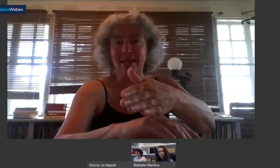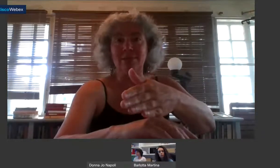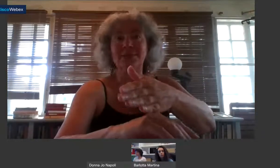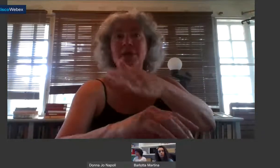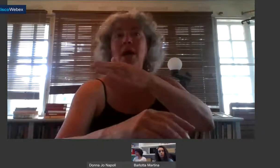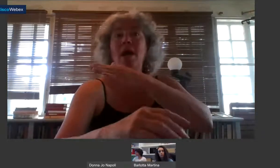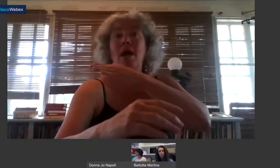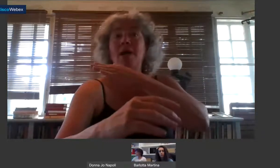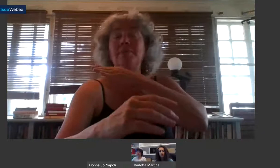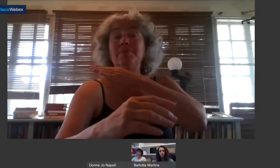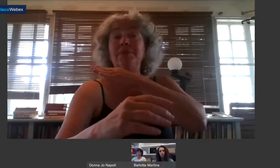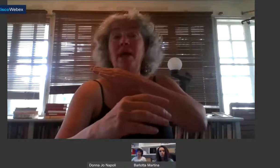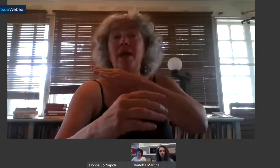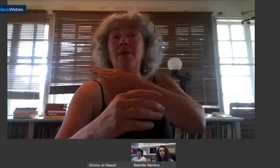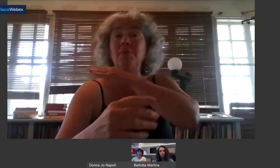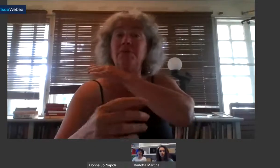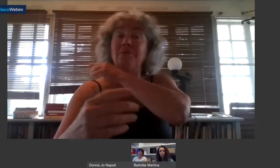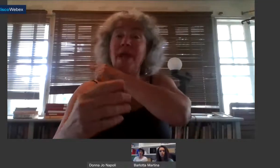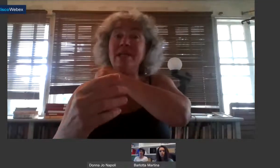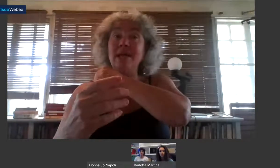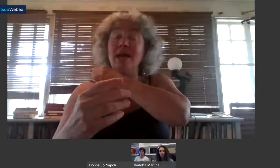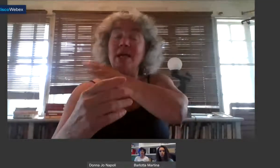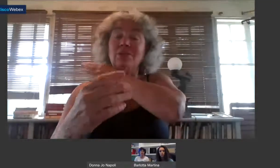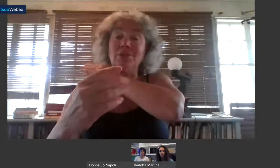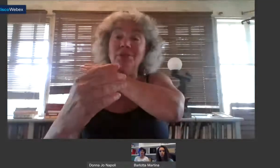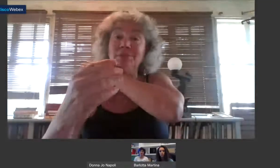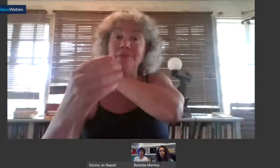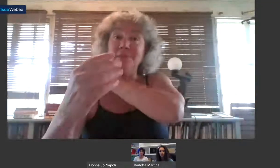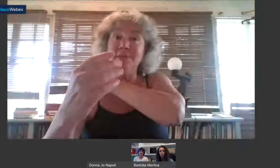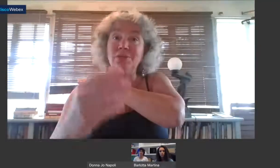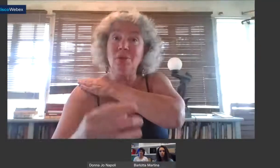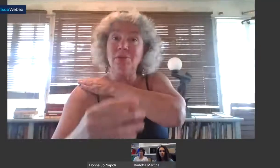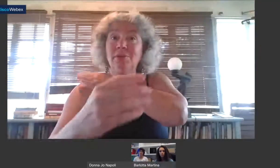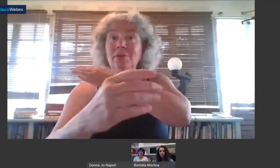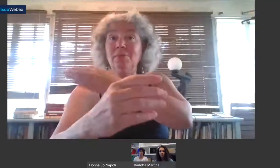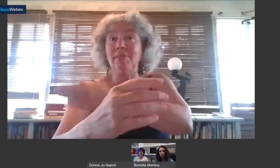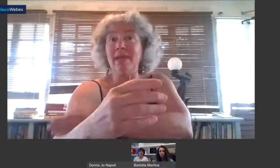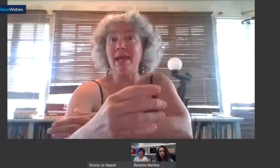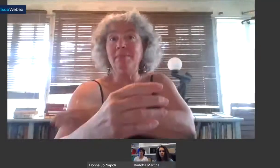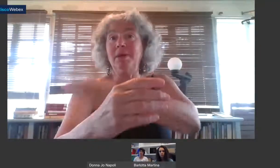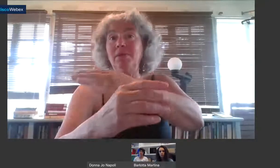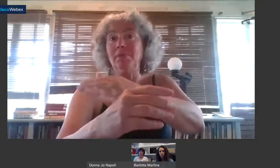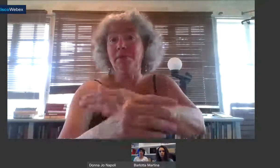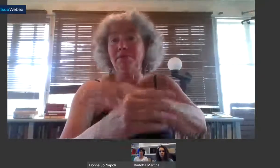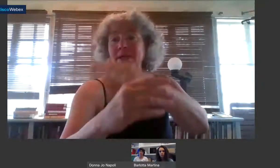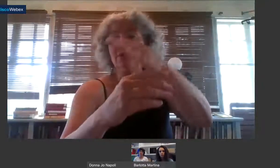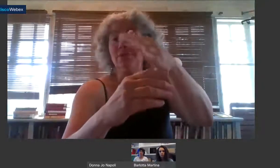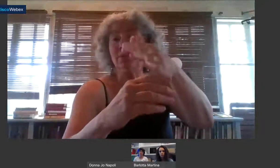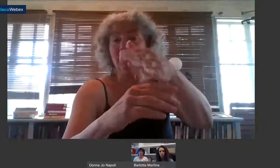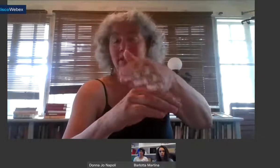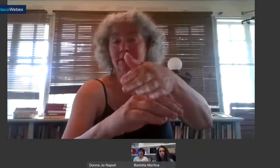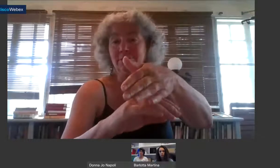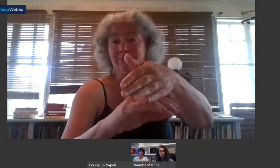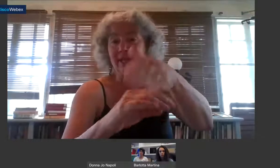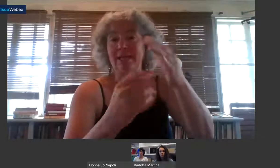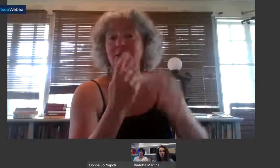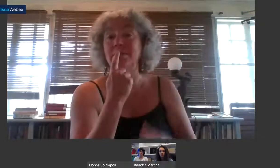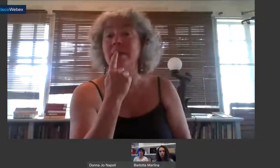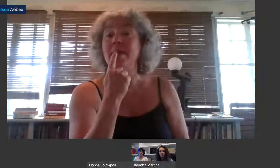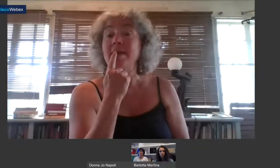knuckles. With red, I showed you it with the shoulder, with the elbow, with the wrist, with the interphalangeals. And